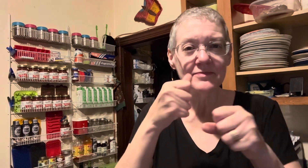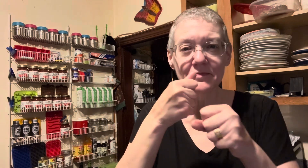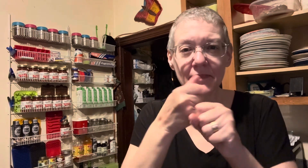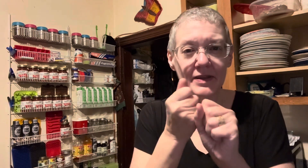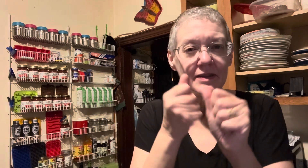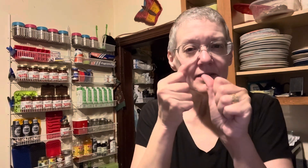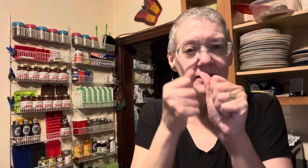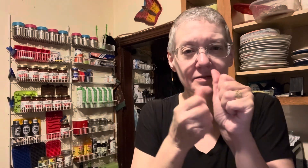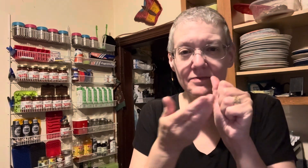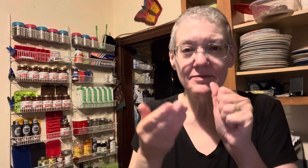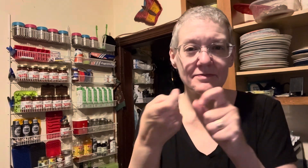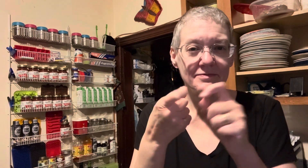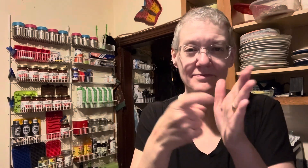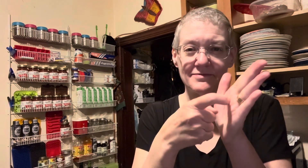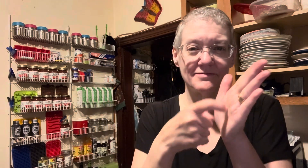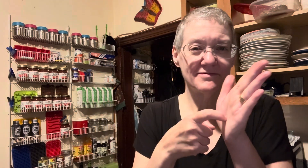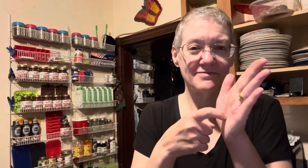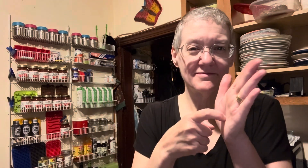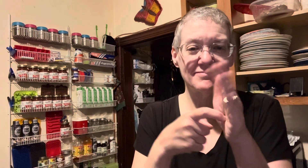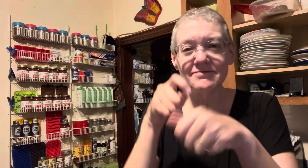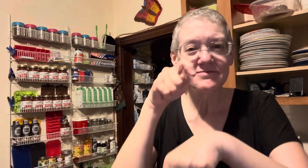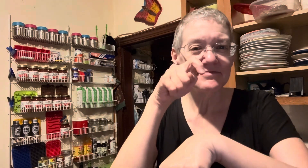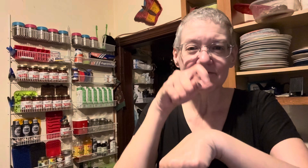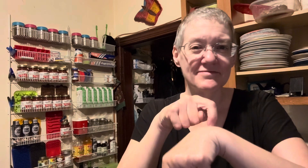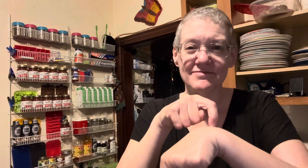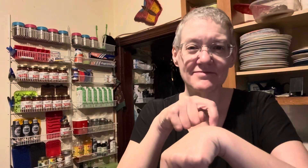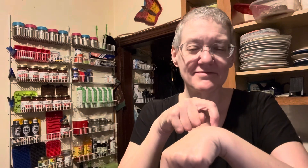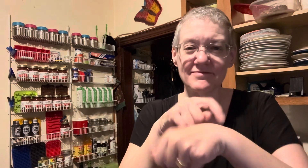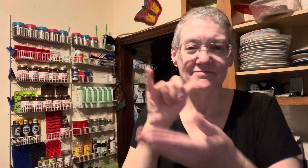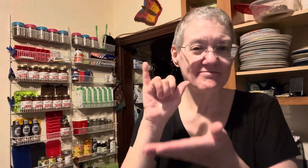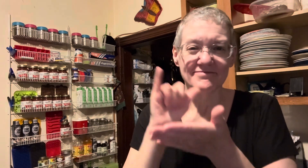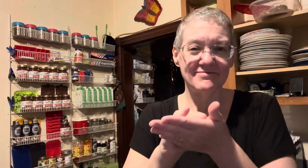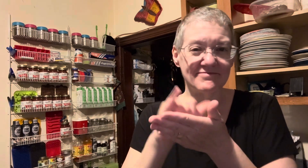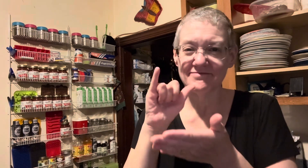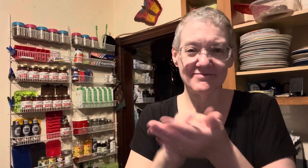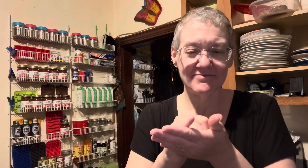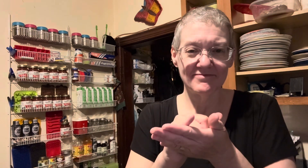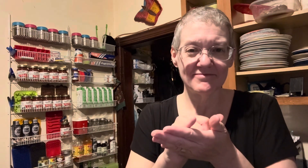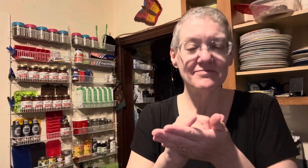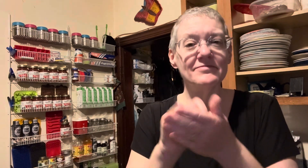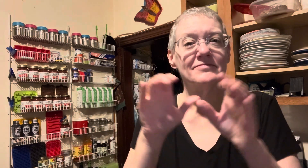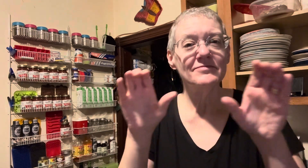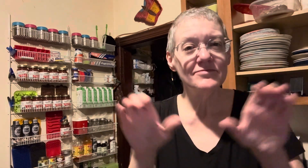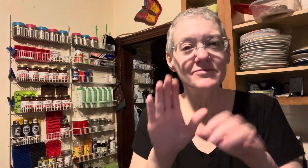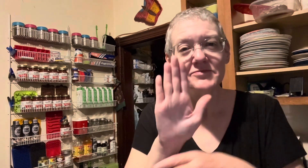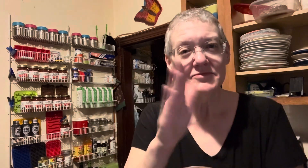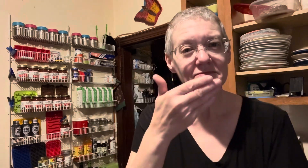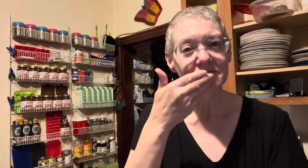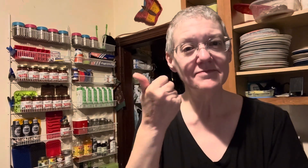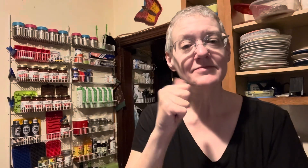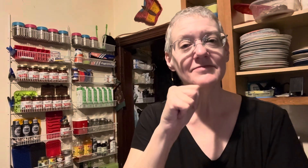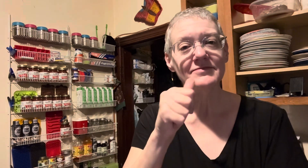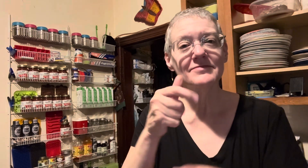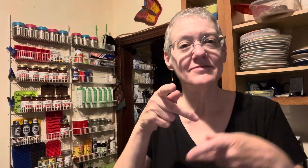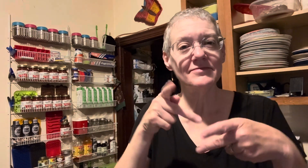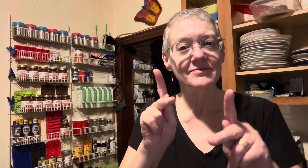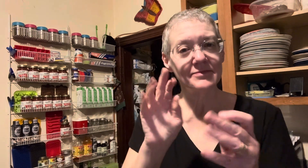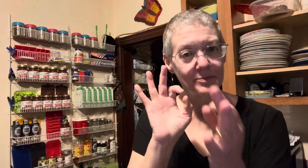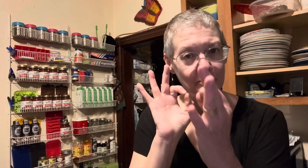make everything from scratch. You just won't have enough time. So do what's best for